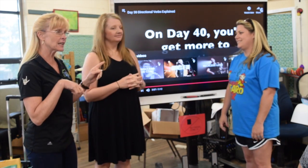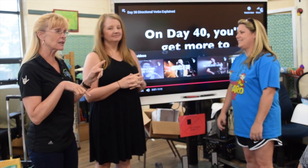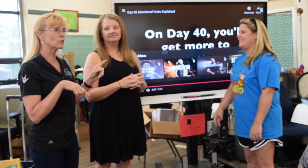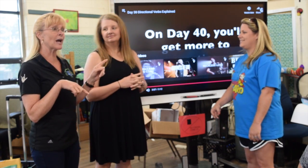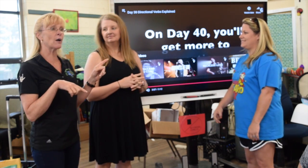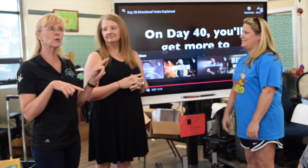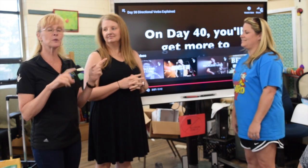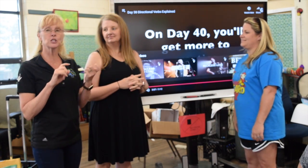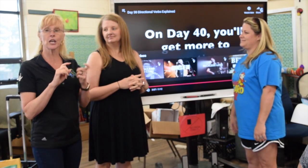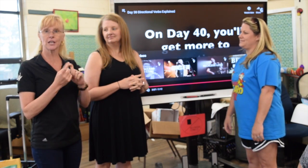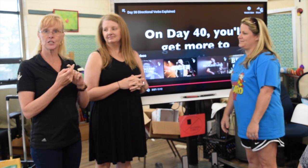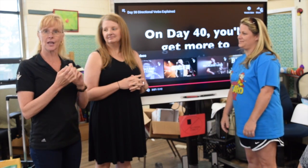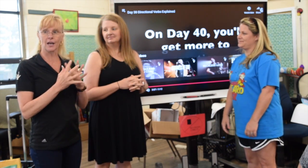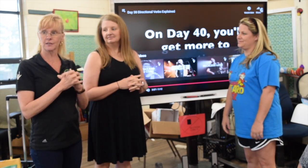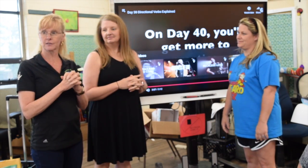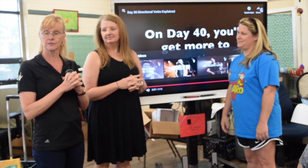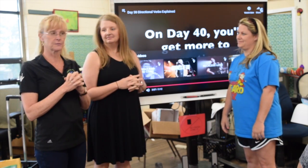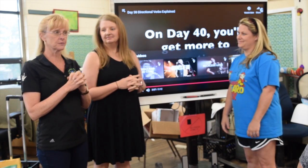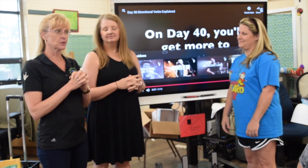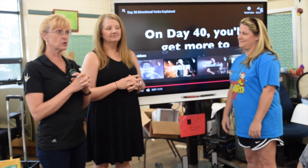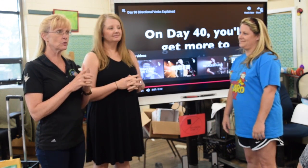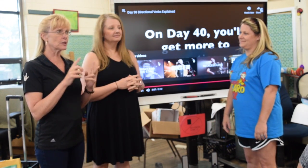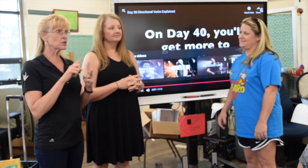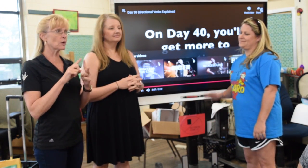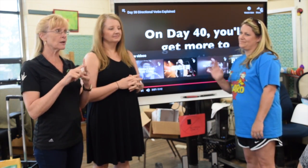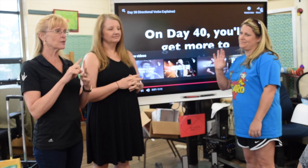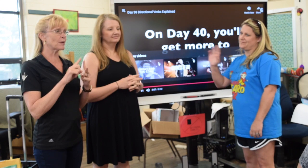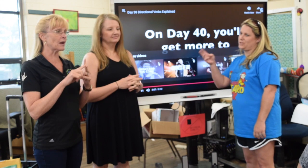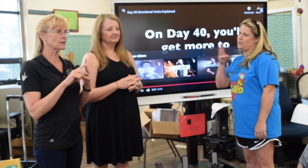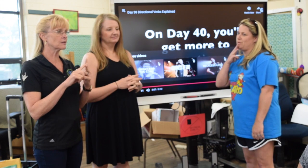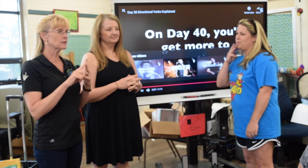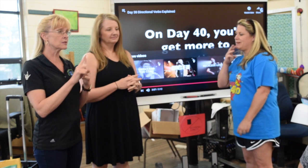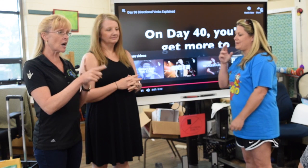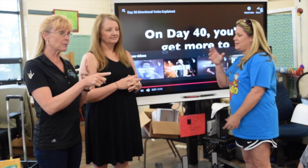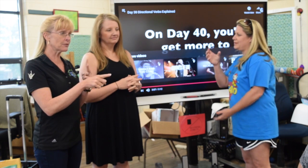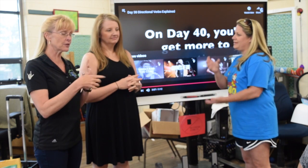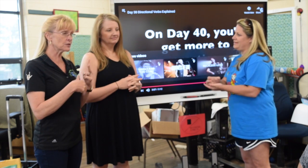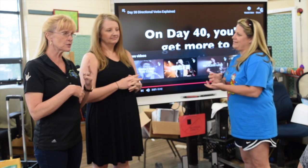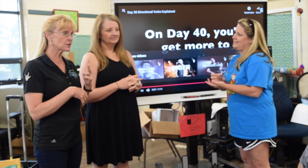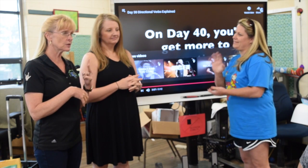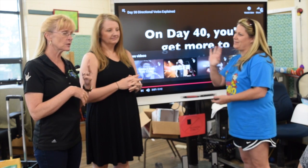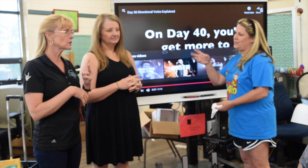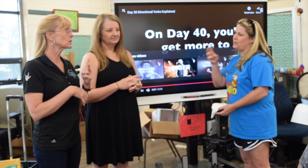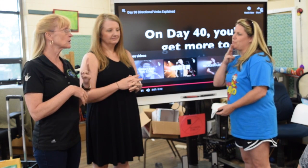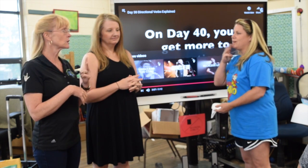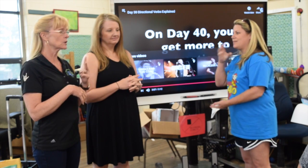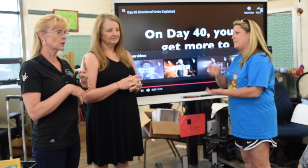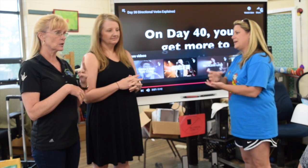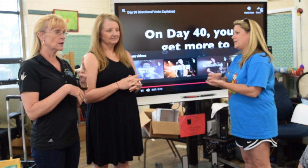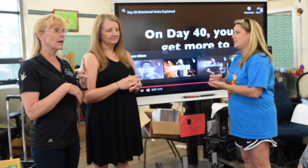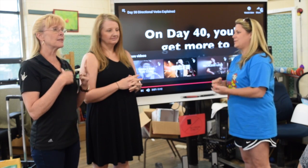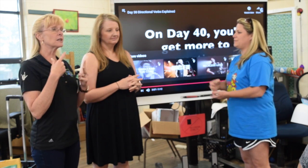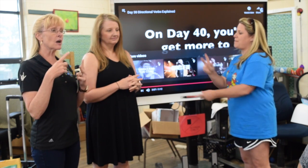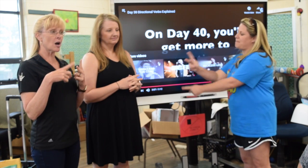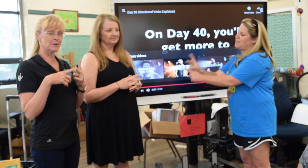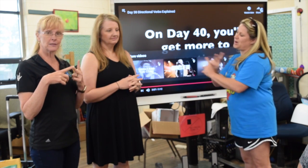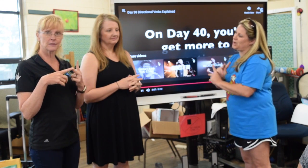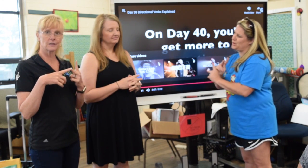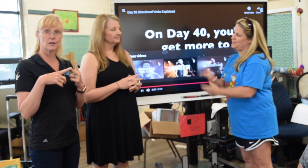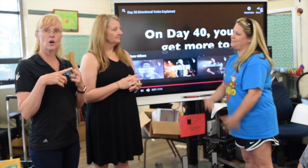Well, how would we change that? Two things right off the bat. Topic first, and then comment,